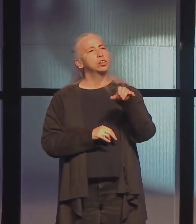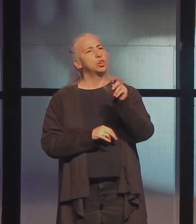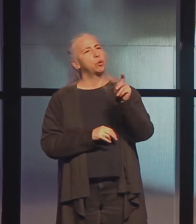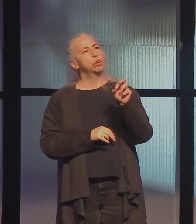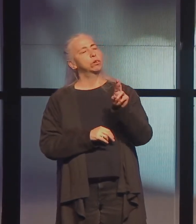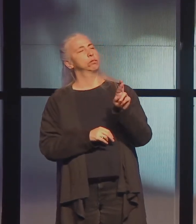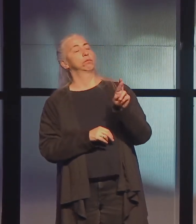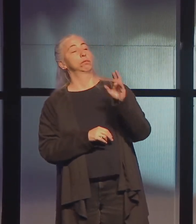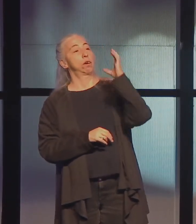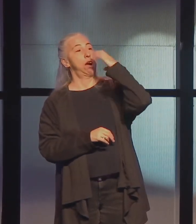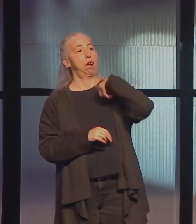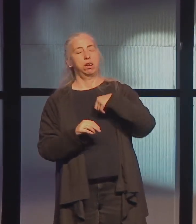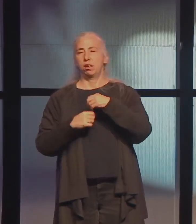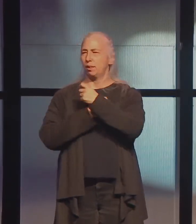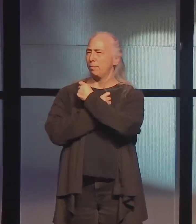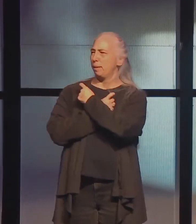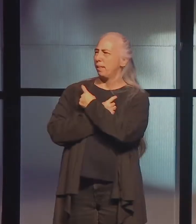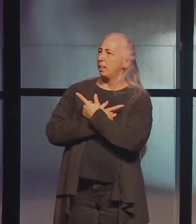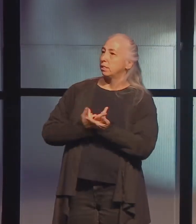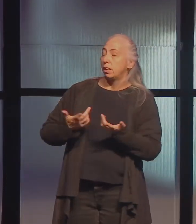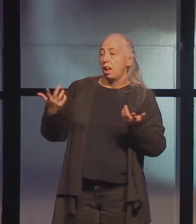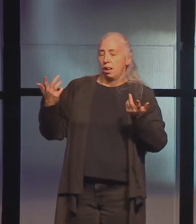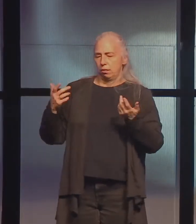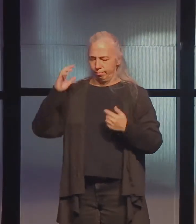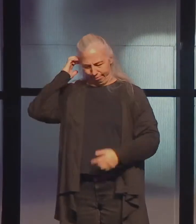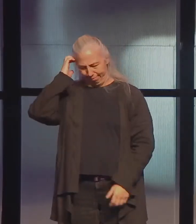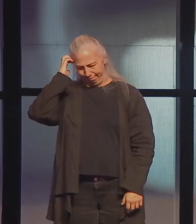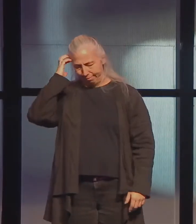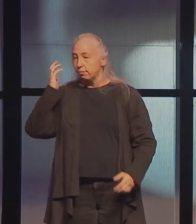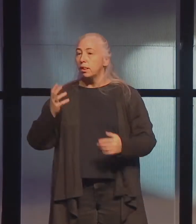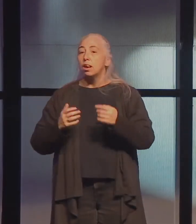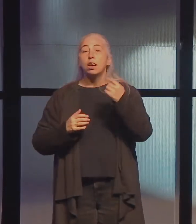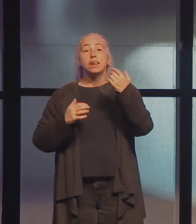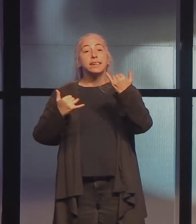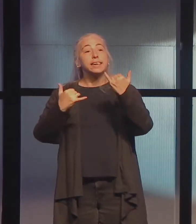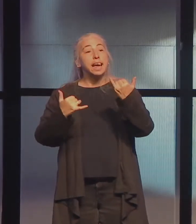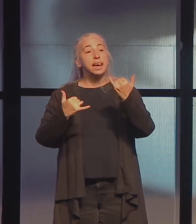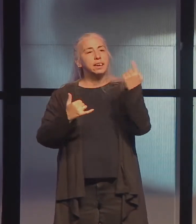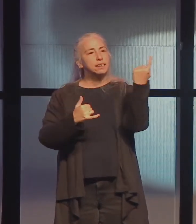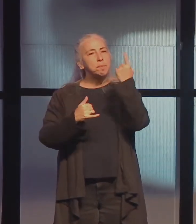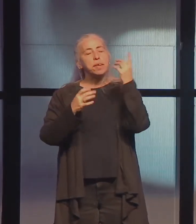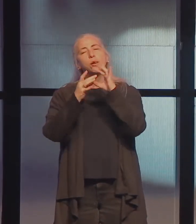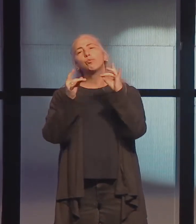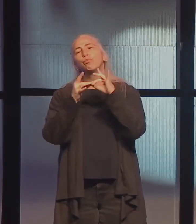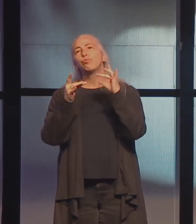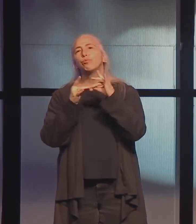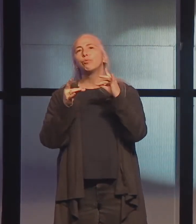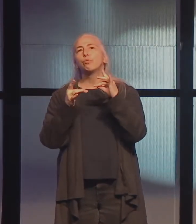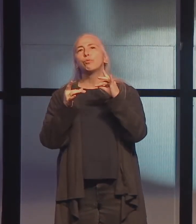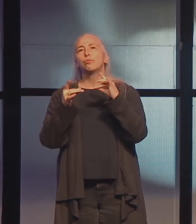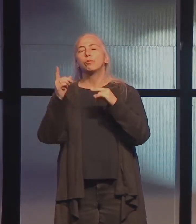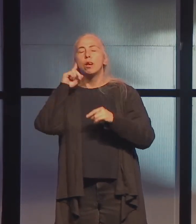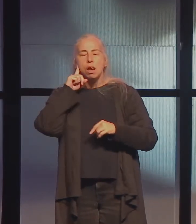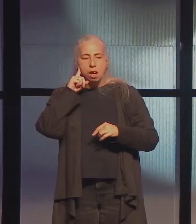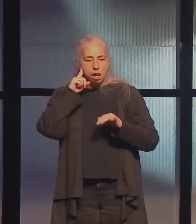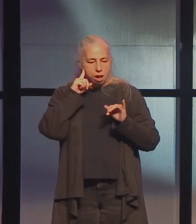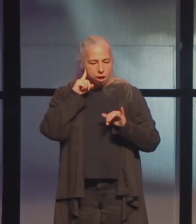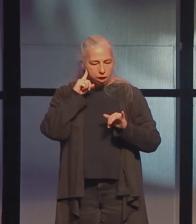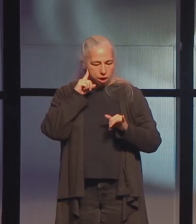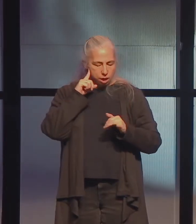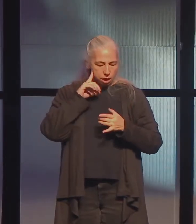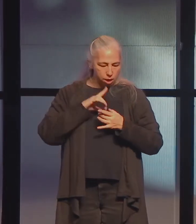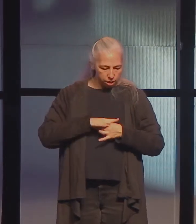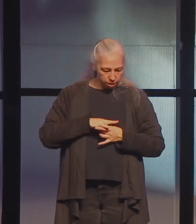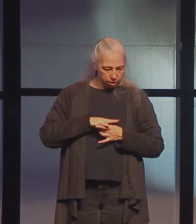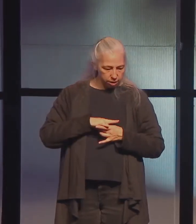weird. Batman, okay. But something was said today and it kind of sparked and you're a little interested. Well, I would encourage you to maybe